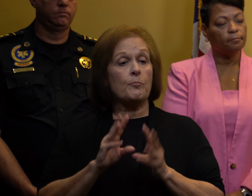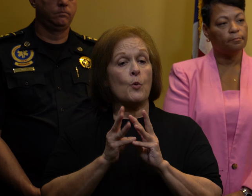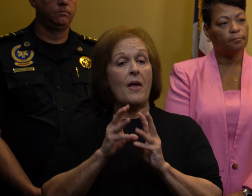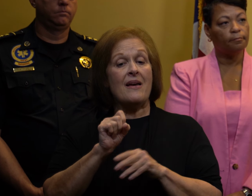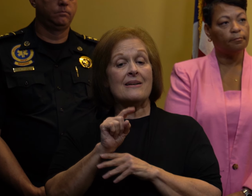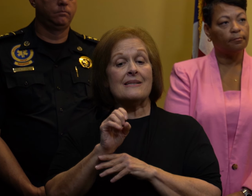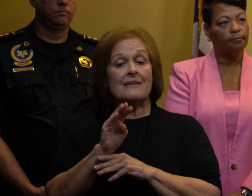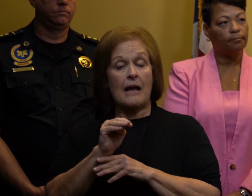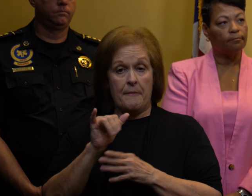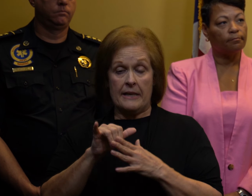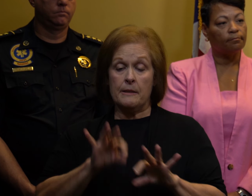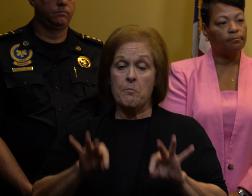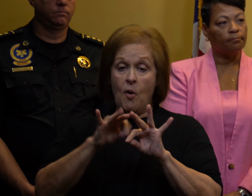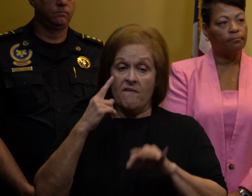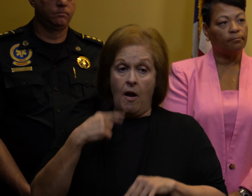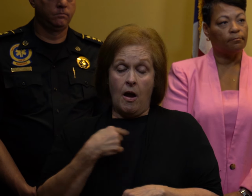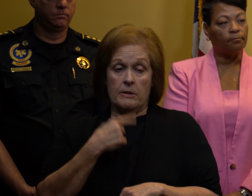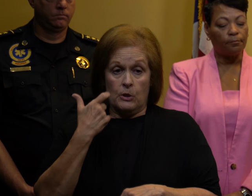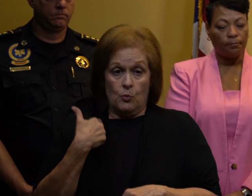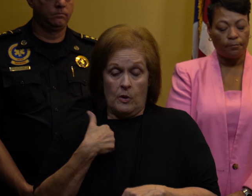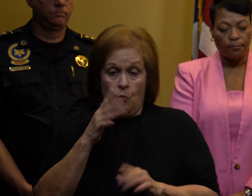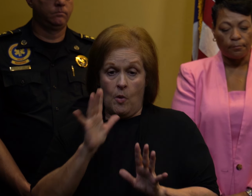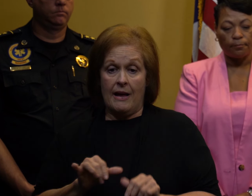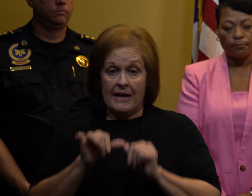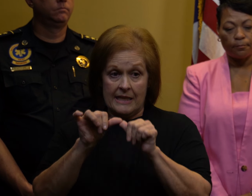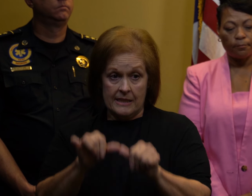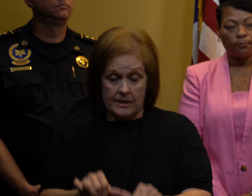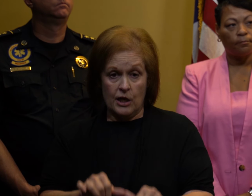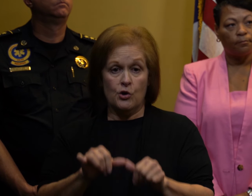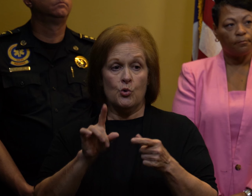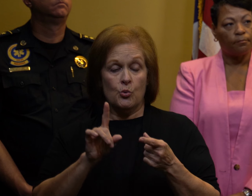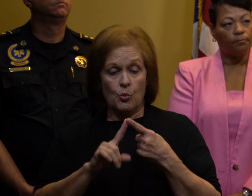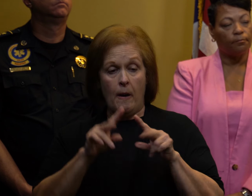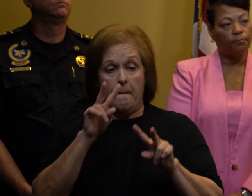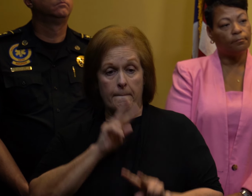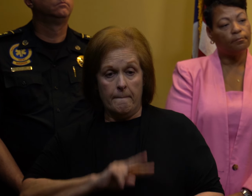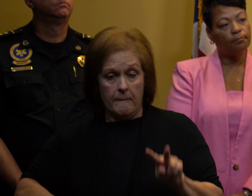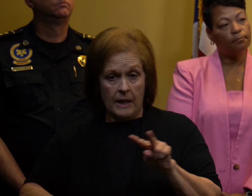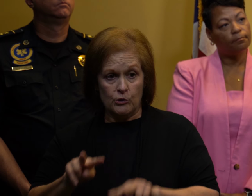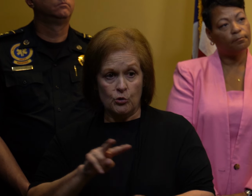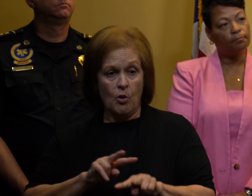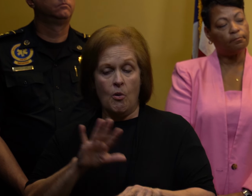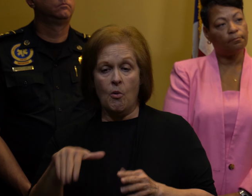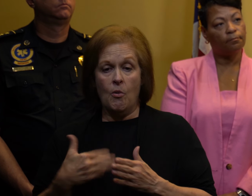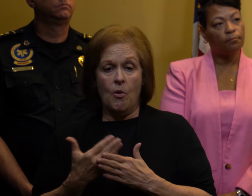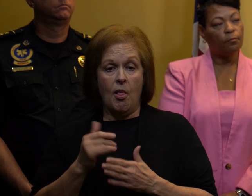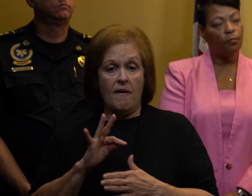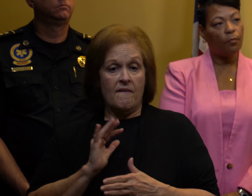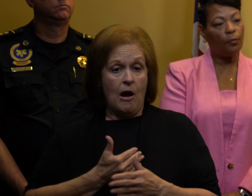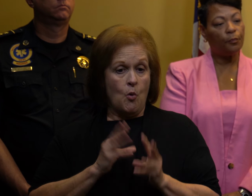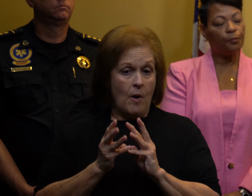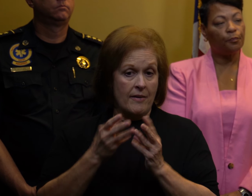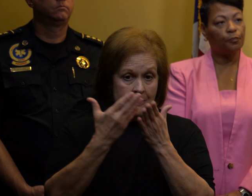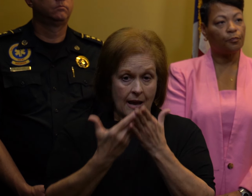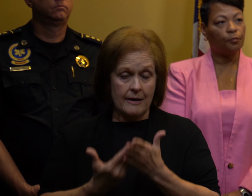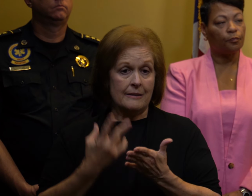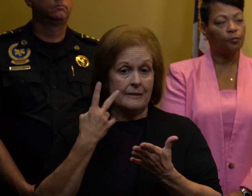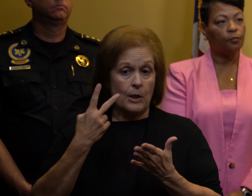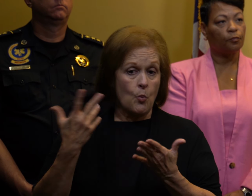out. That's important for us because we're going to continue to monitor all of our weather data to